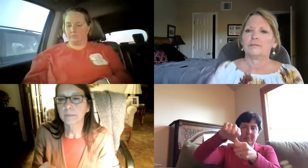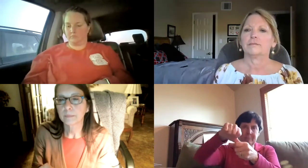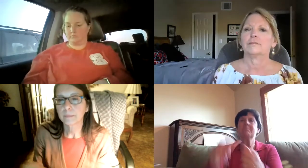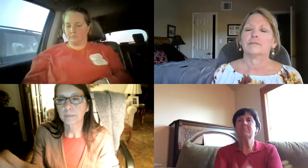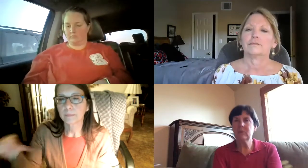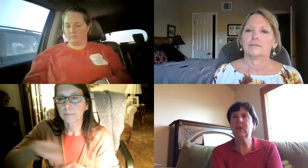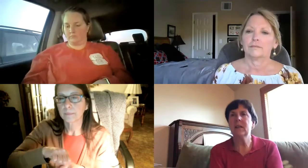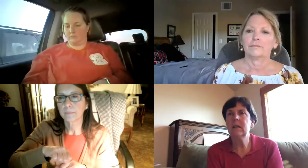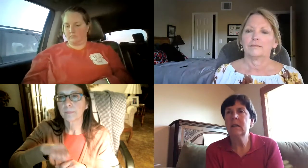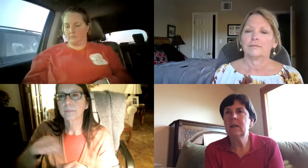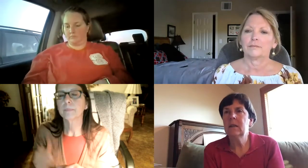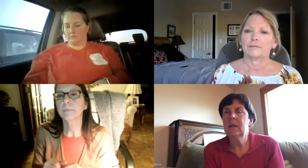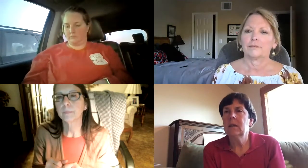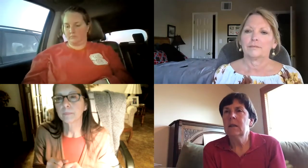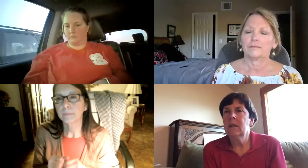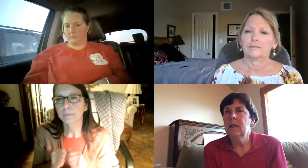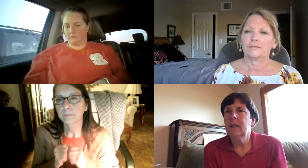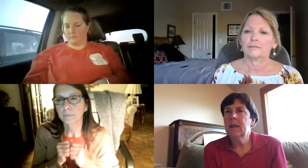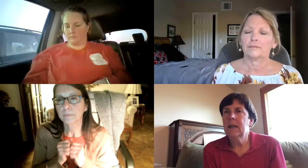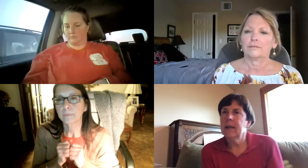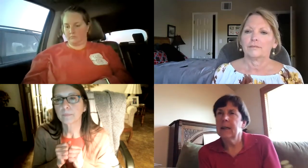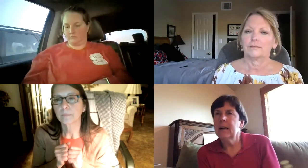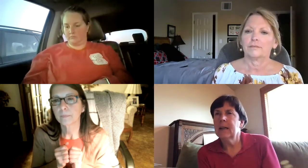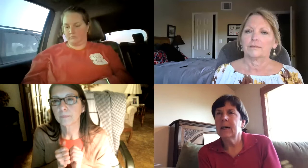Fill up. Good.